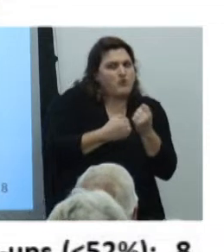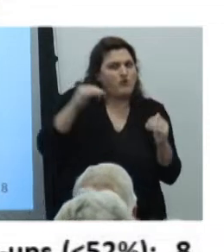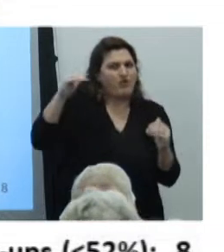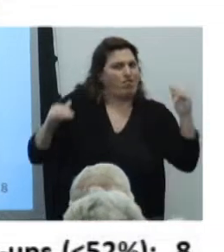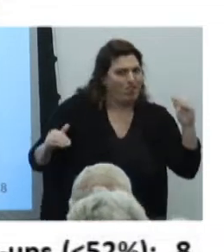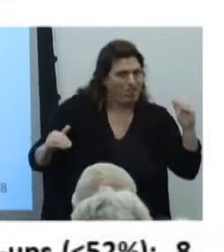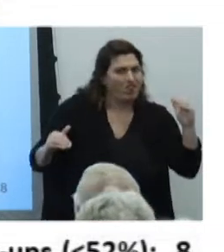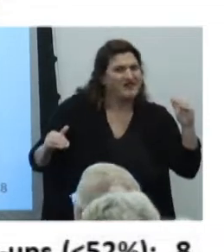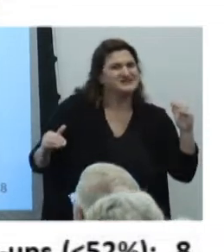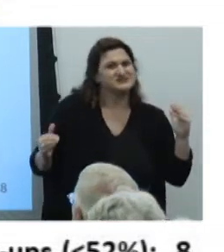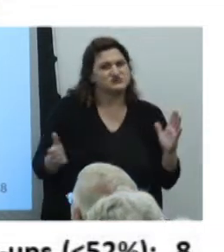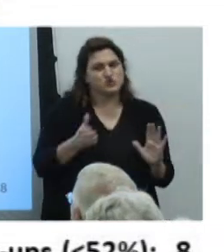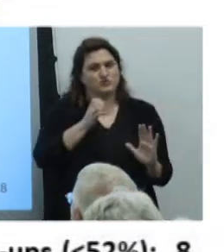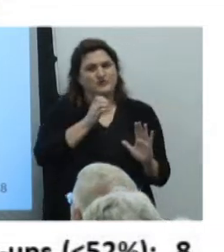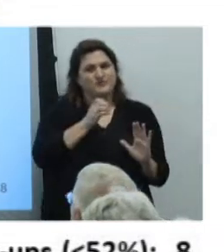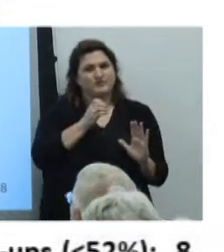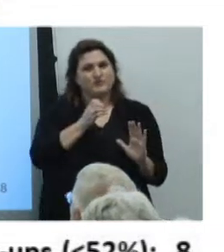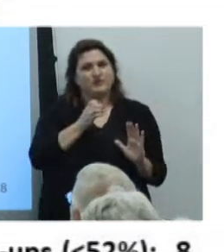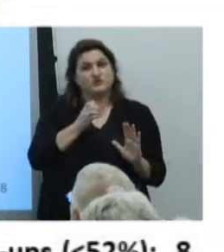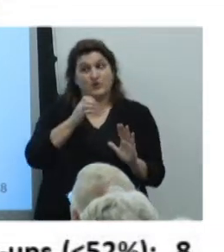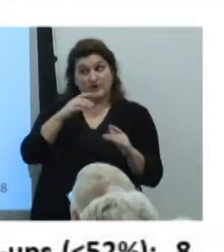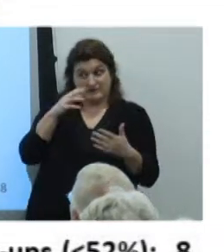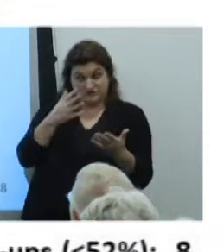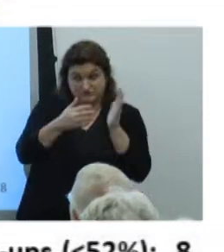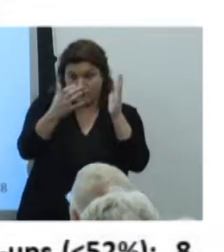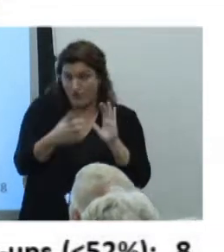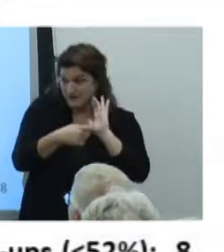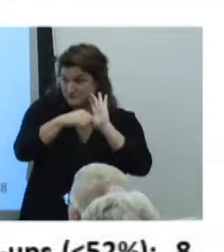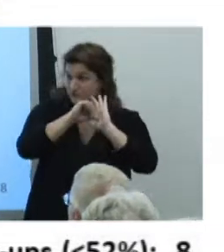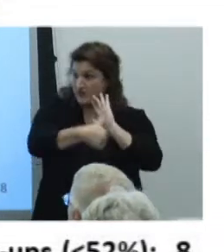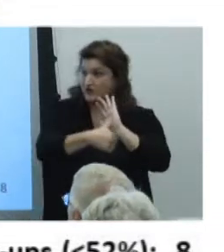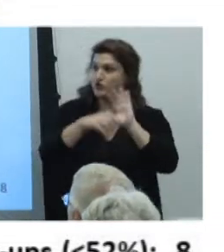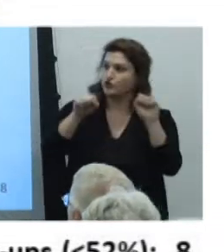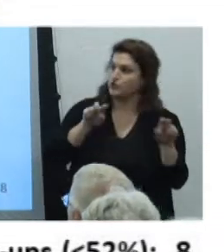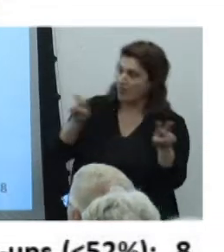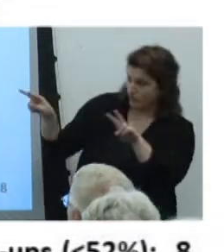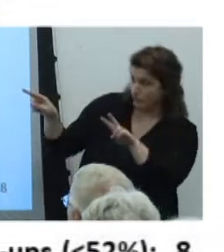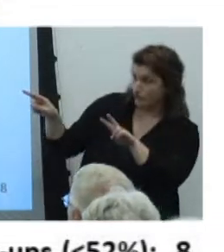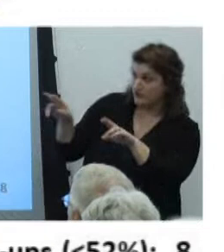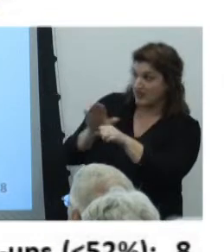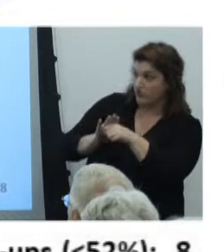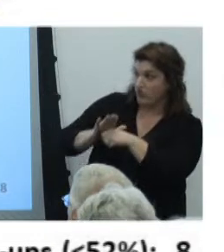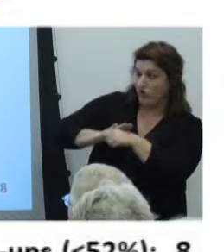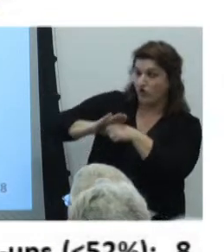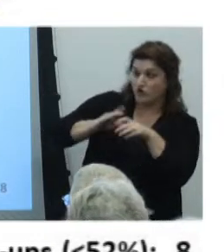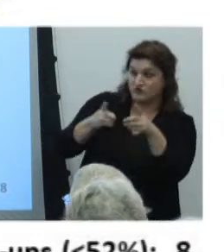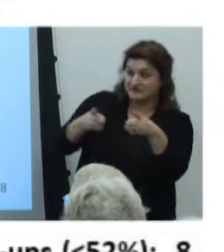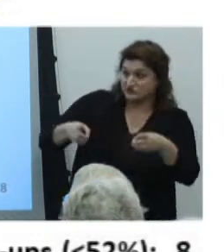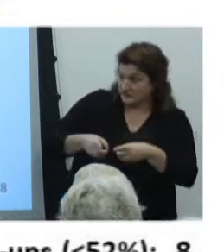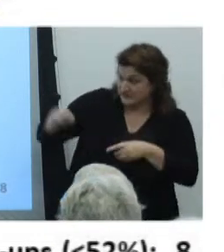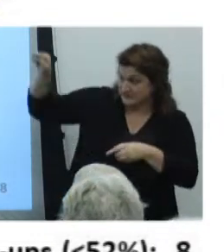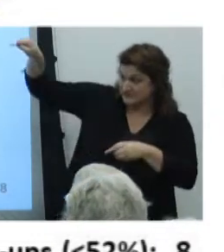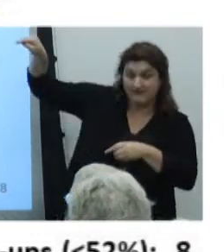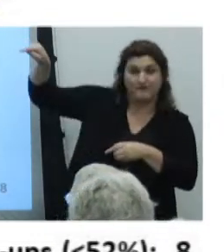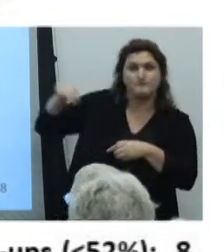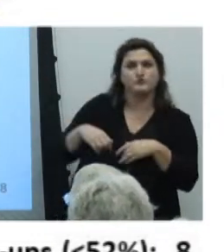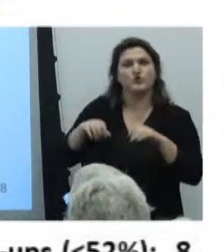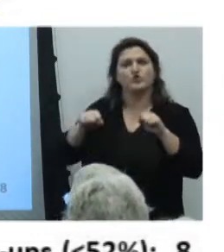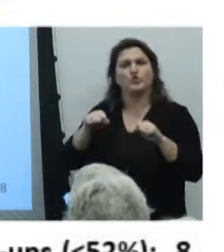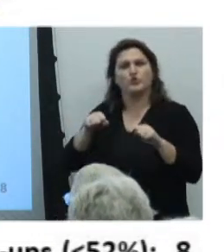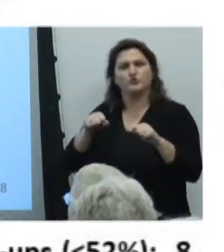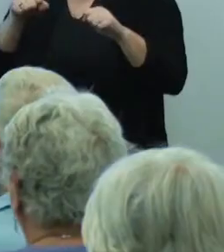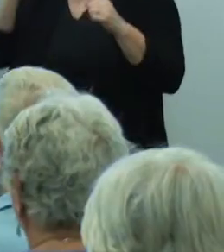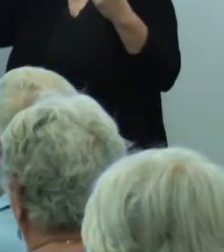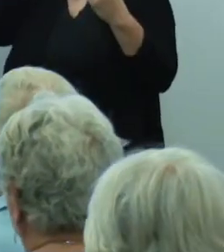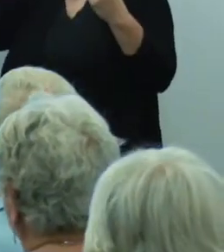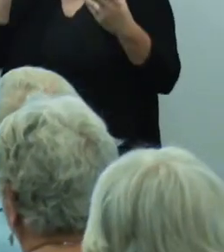the district lines that we are voting under, and you can actually go up and look at kind of local districts at the end of this to kind of think about, well, what